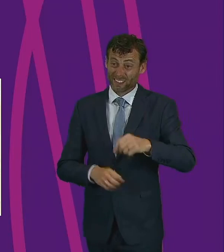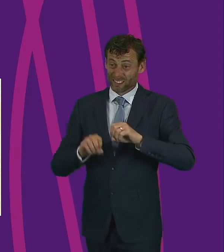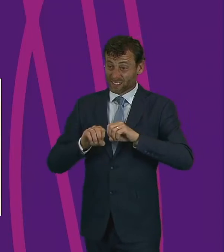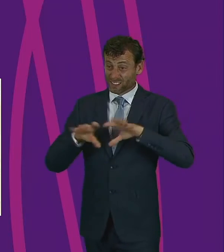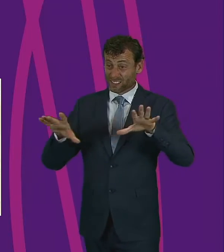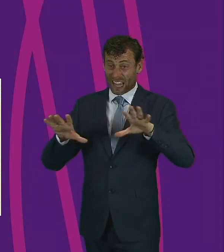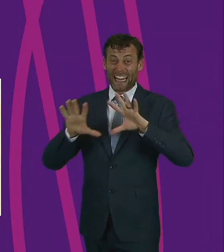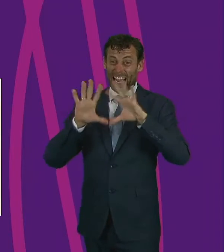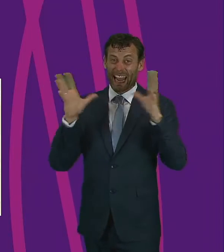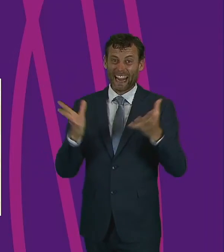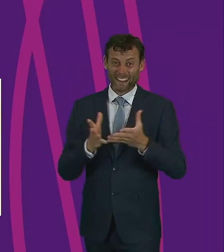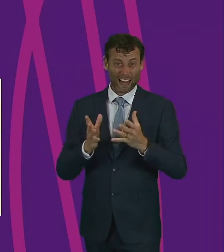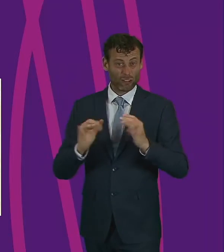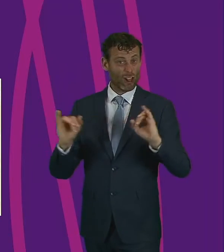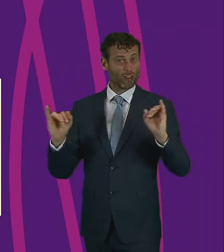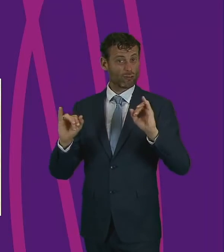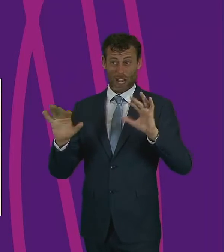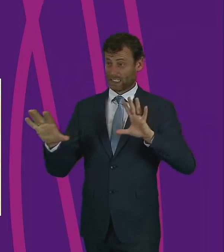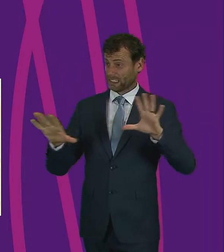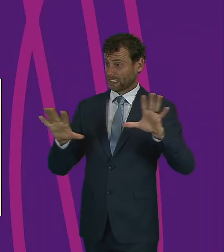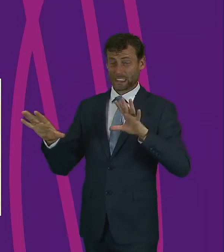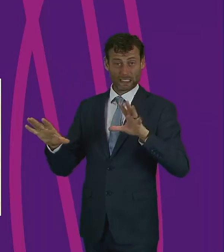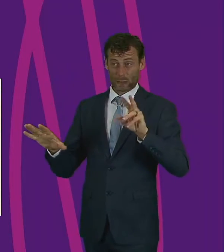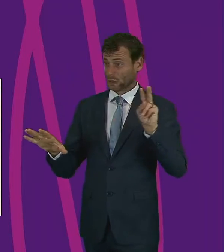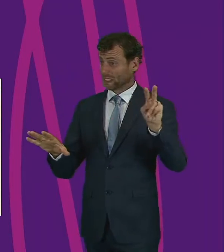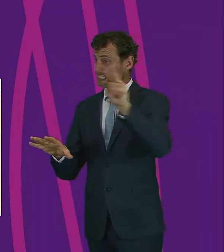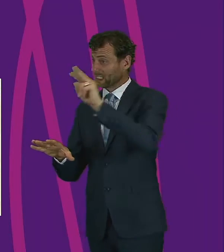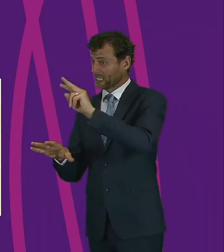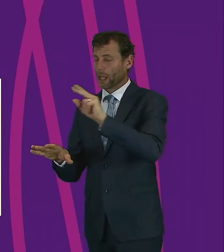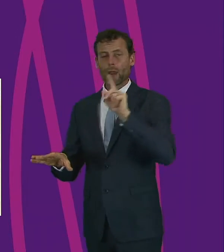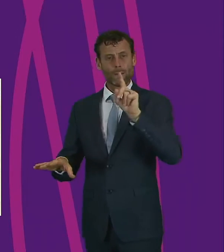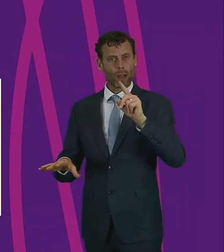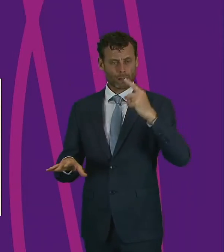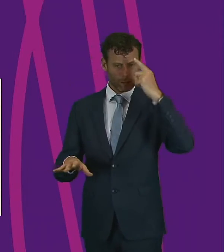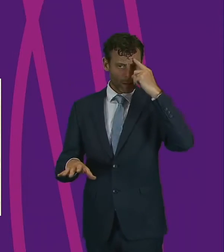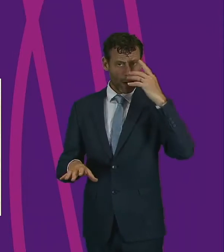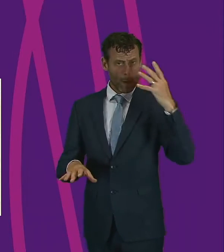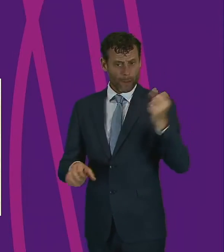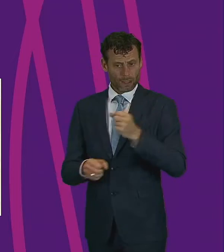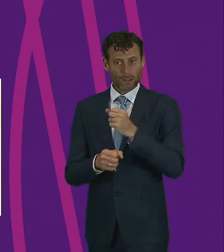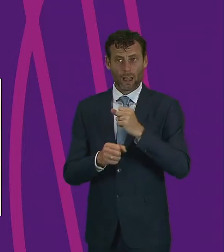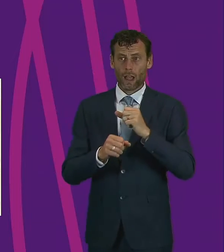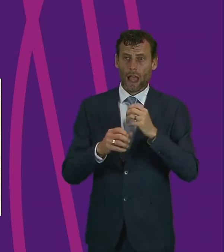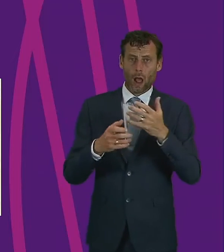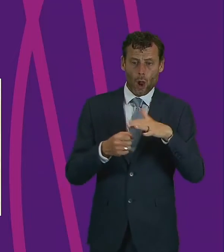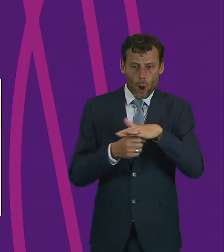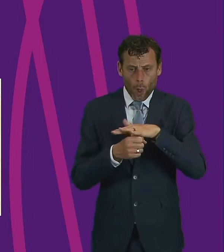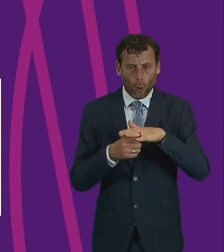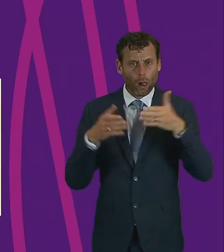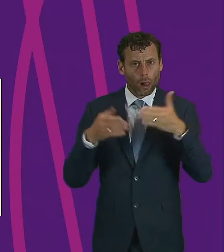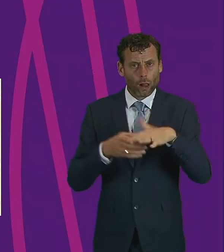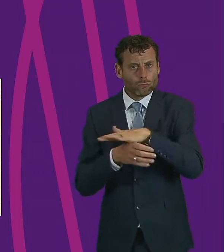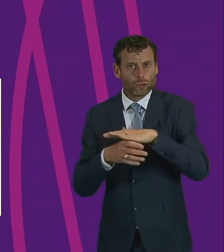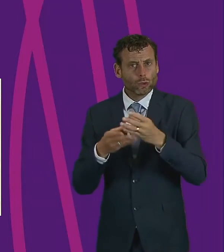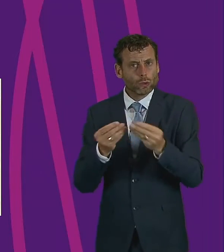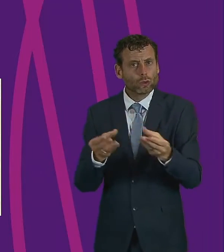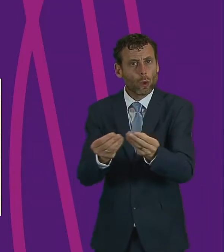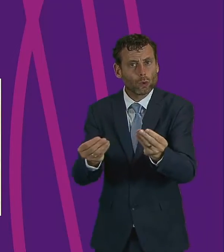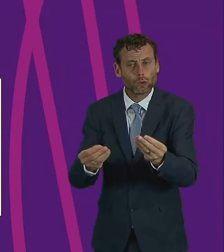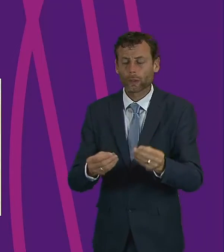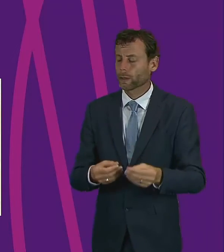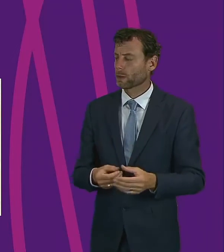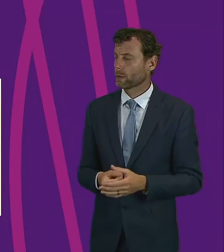national recovery, but our response must be based on local and regional solutions. In recent years, our focus on inclusive growth has seen